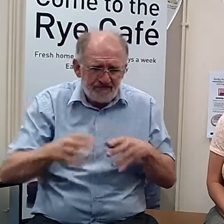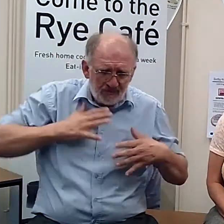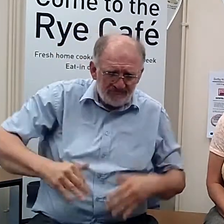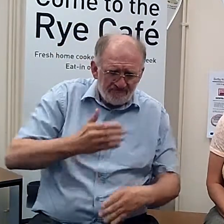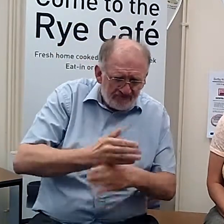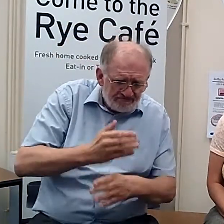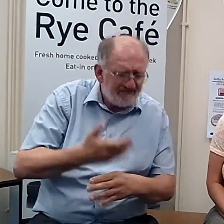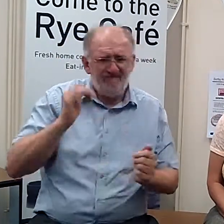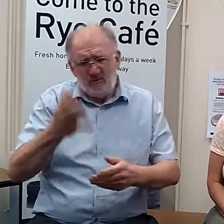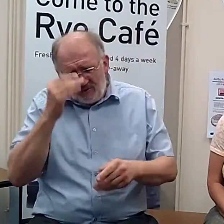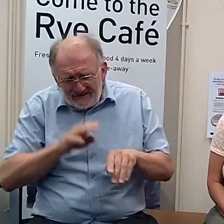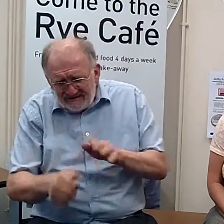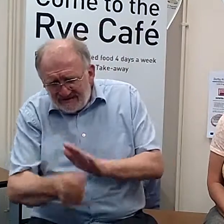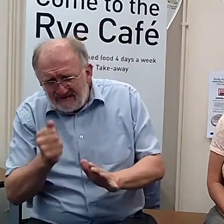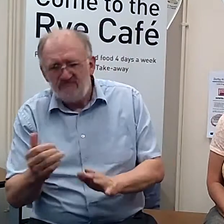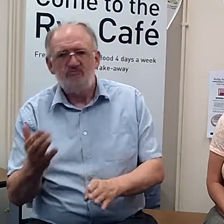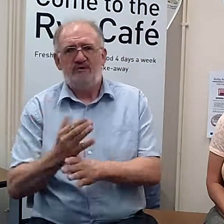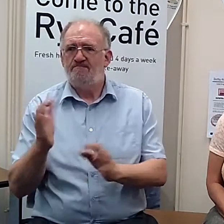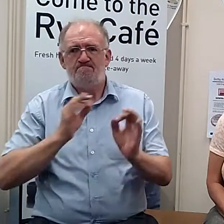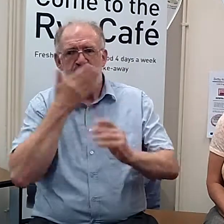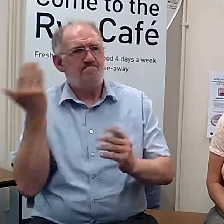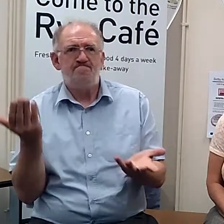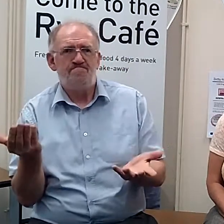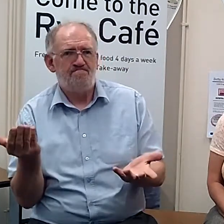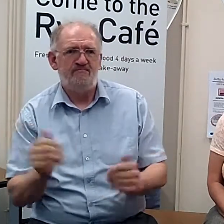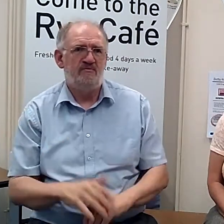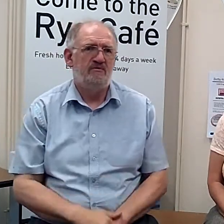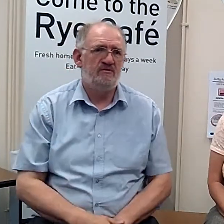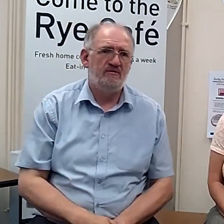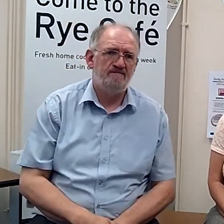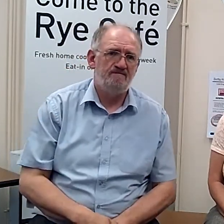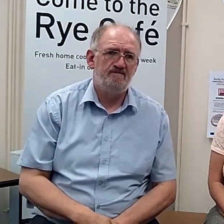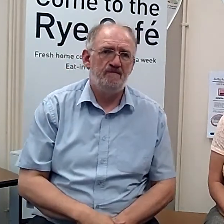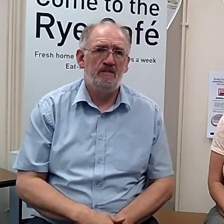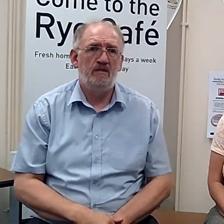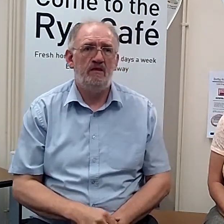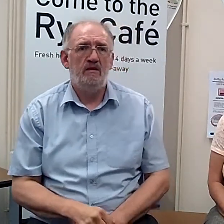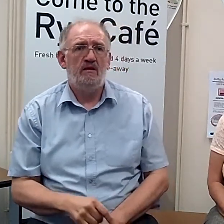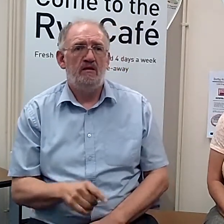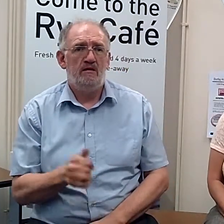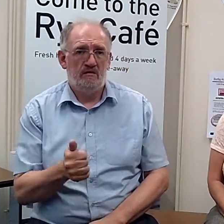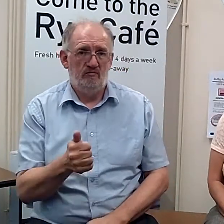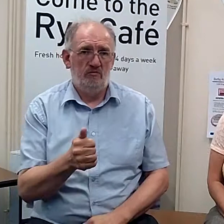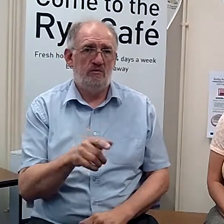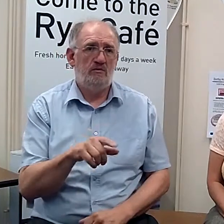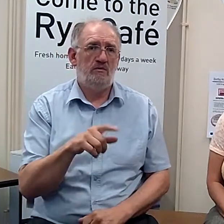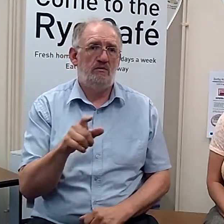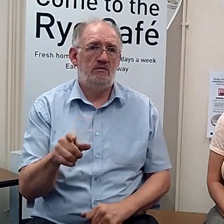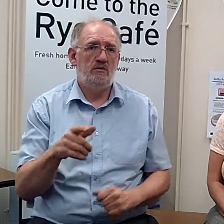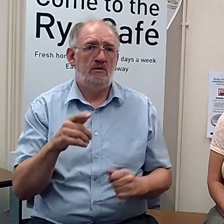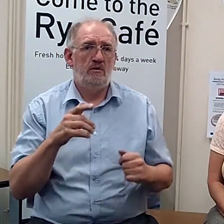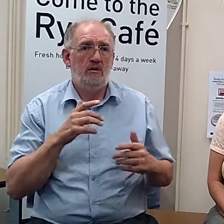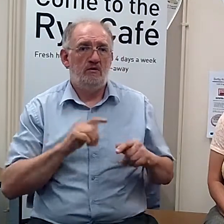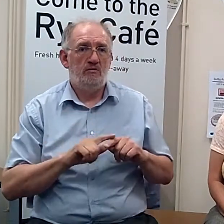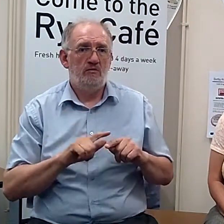been attending our courses for quite some time but weren't getting any further in trying to find a job. We also wanted